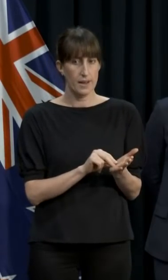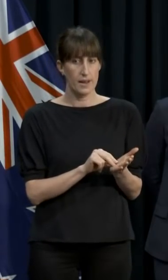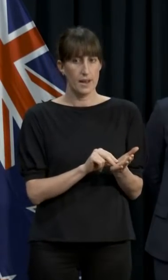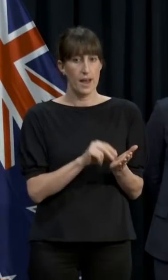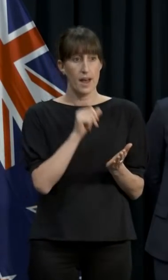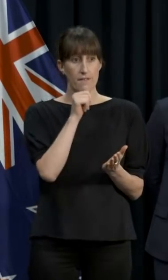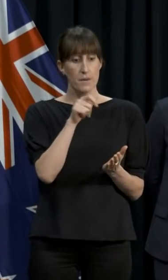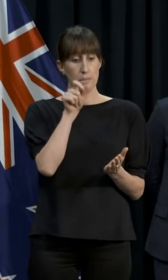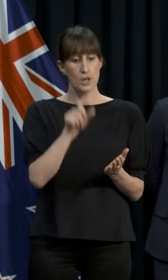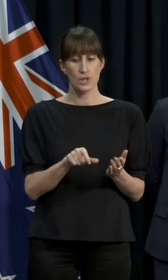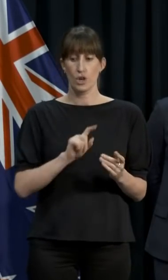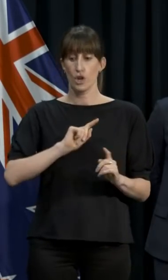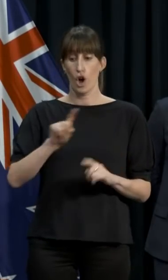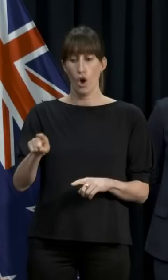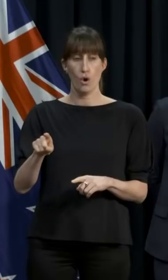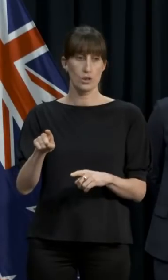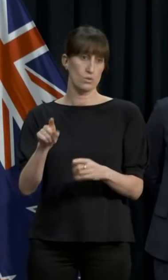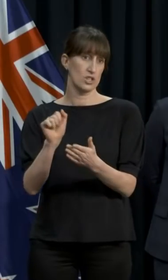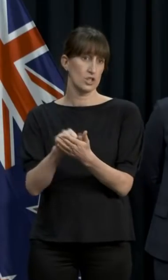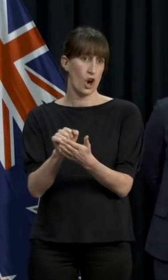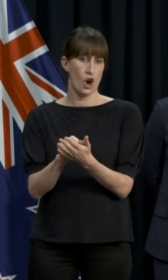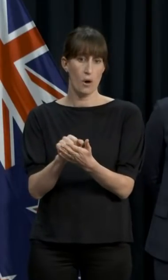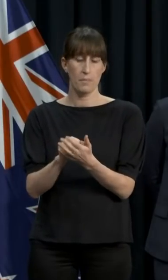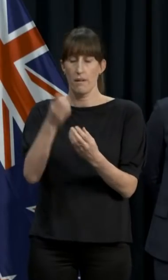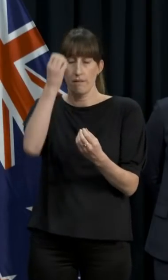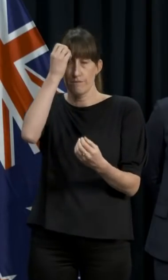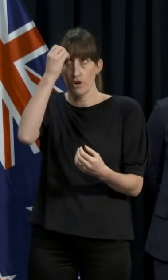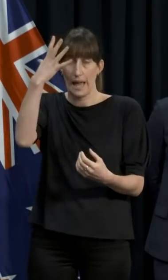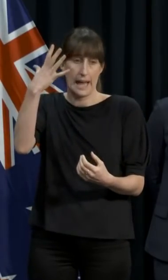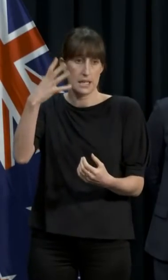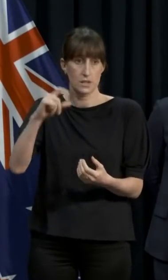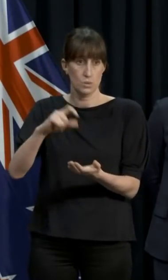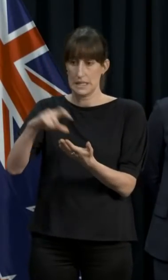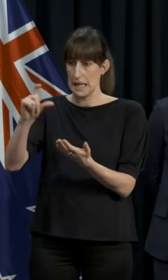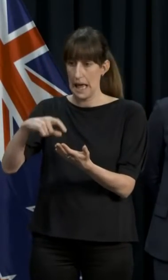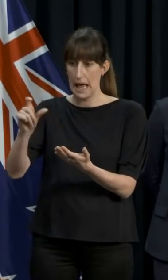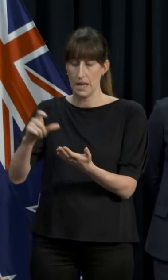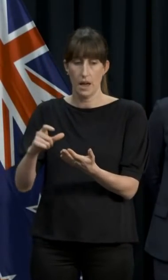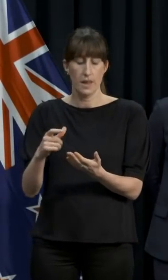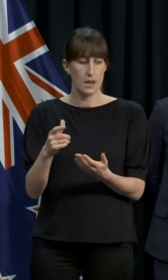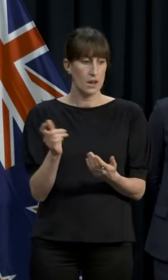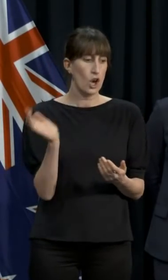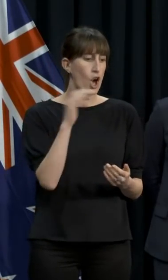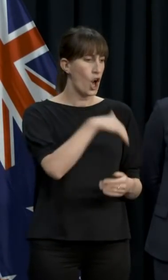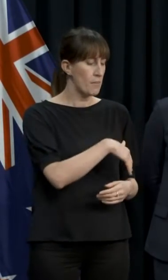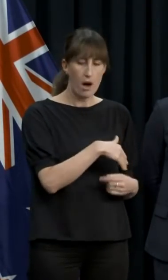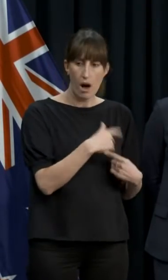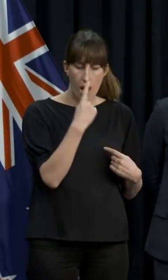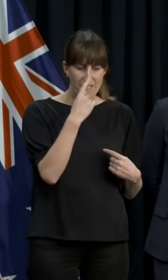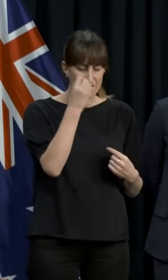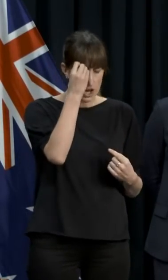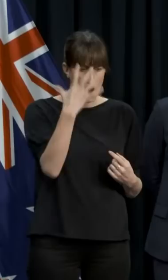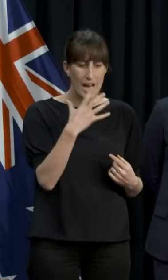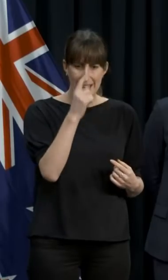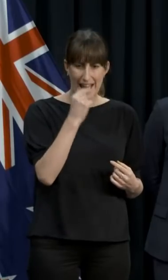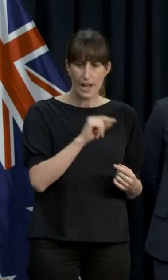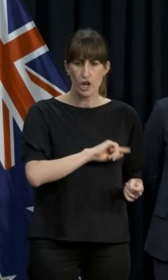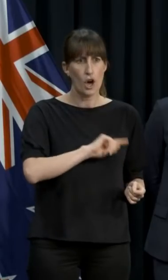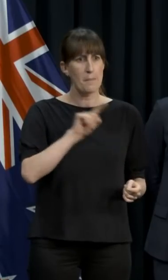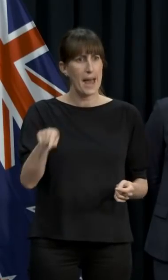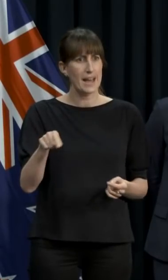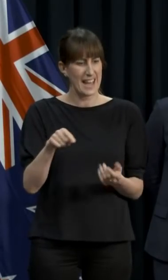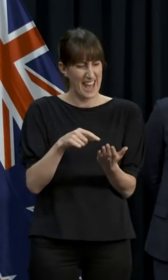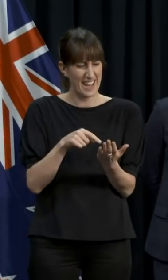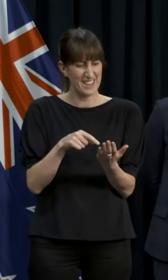their details in? So if they go somewhere, then they forget to scan in, then to be able to add it in later? Can I come back to you on that and check it and see if that functionality